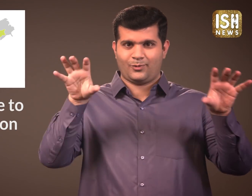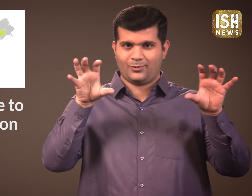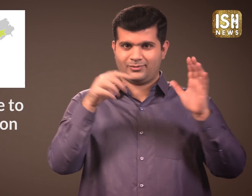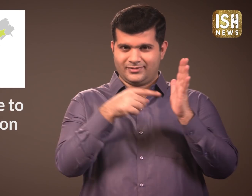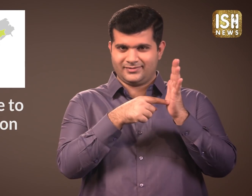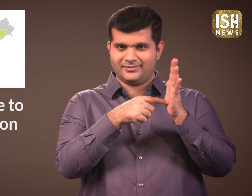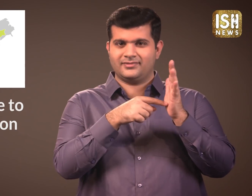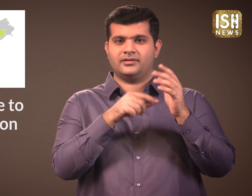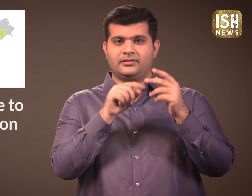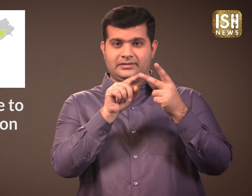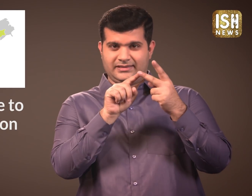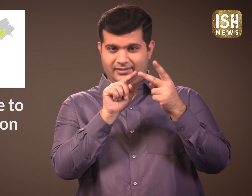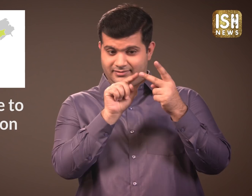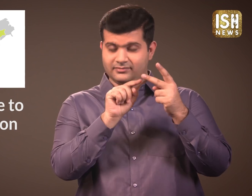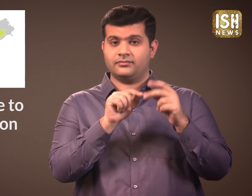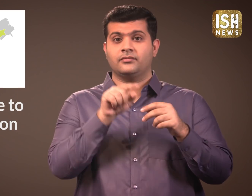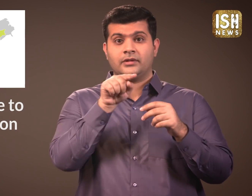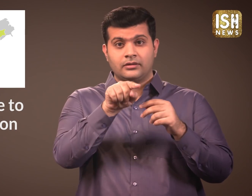The 6th schedule to the Constitution